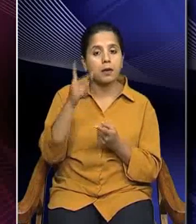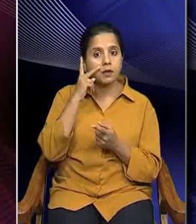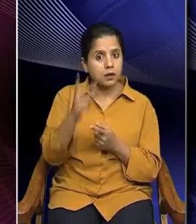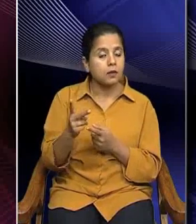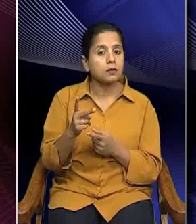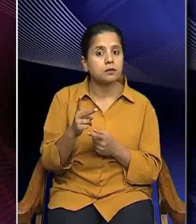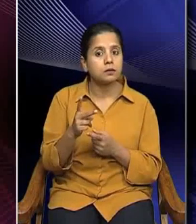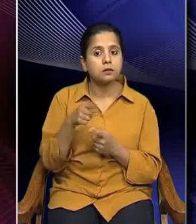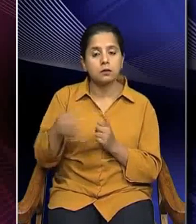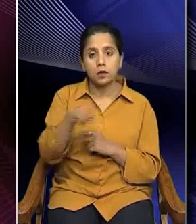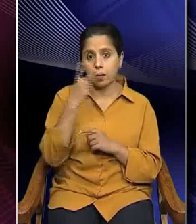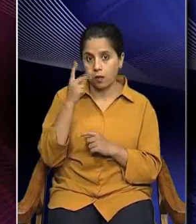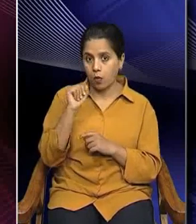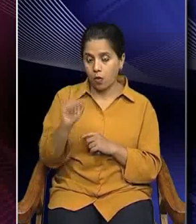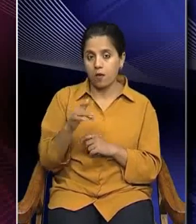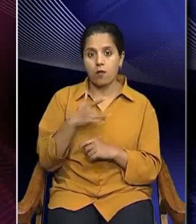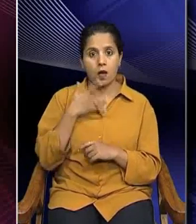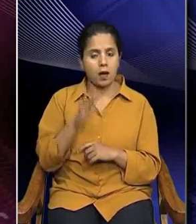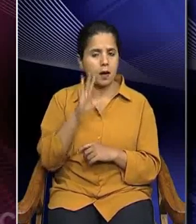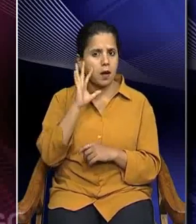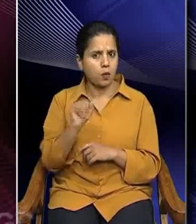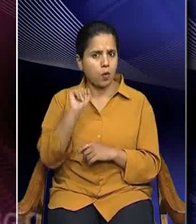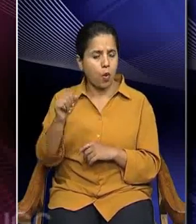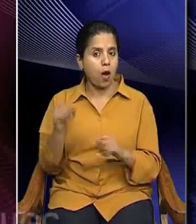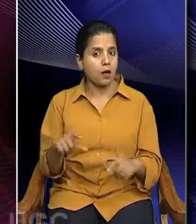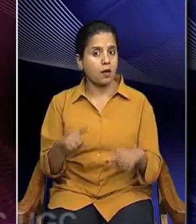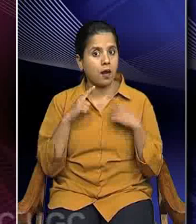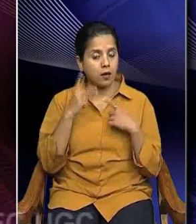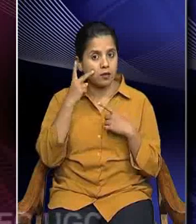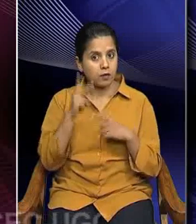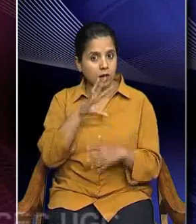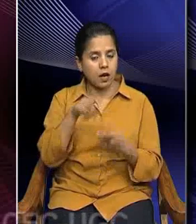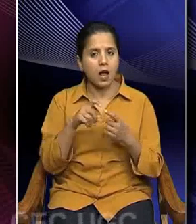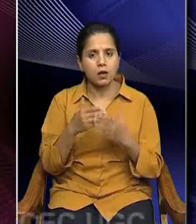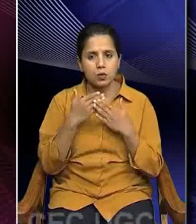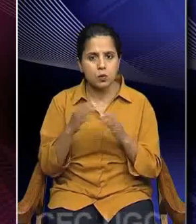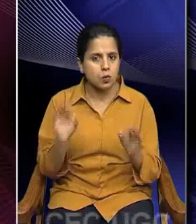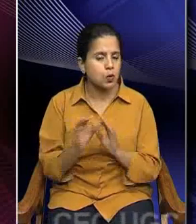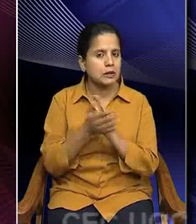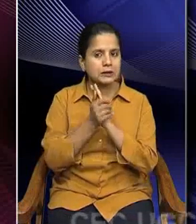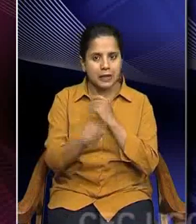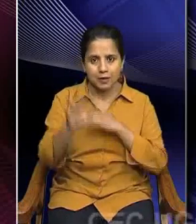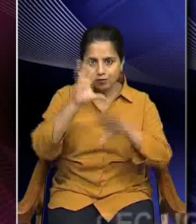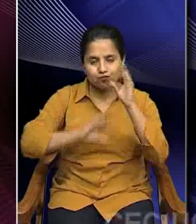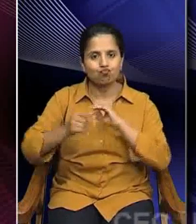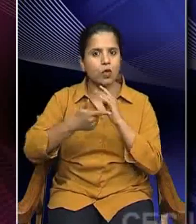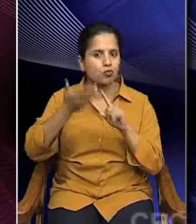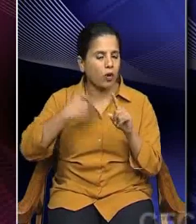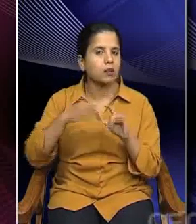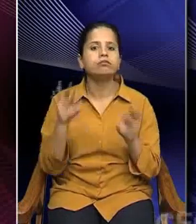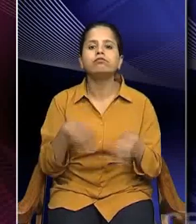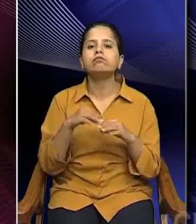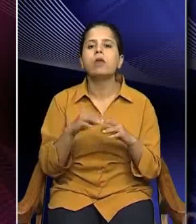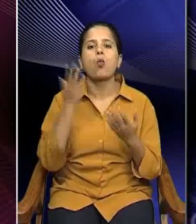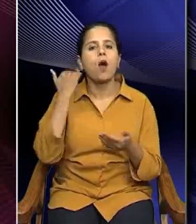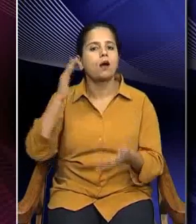to invest significant proportion of their life into education, skill building and training. Which means that